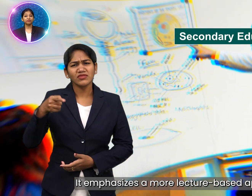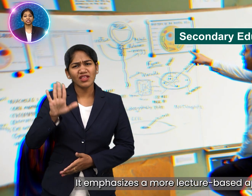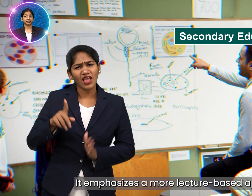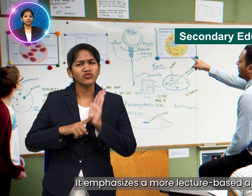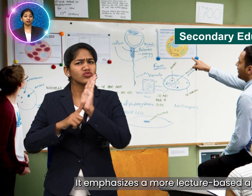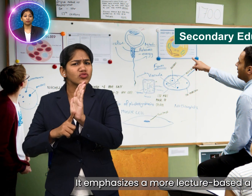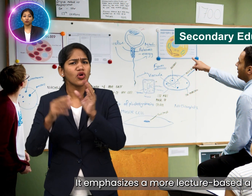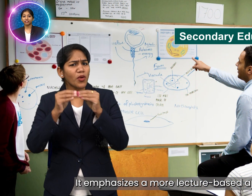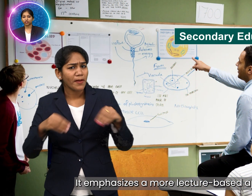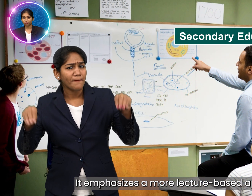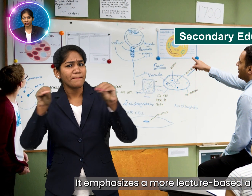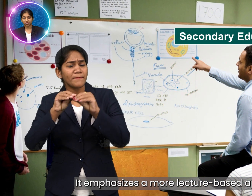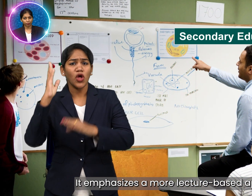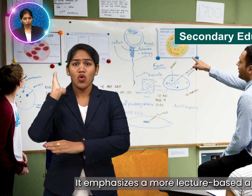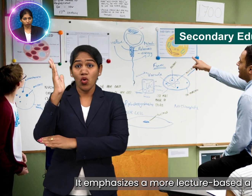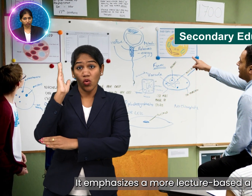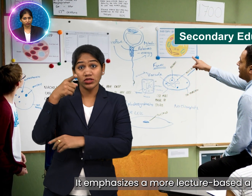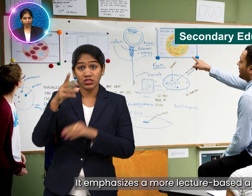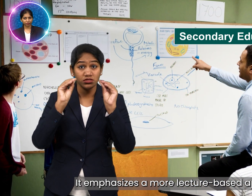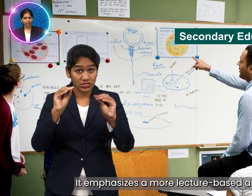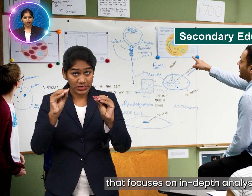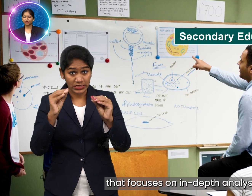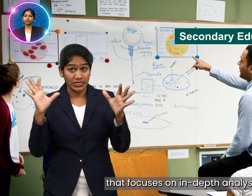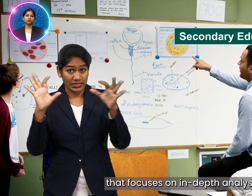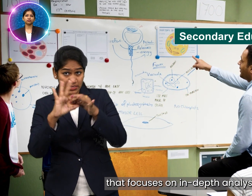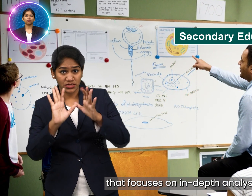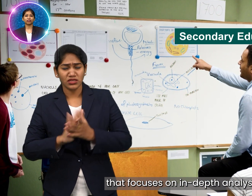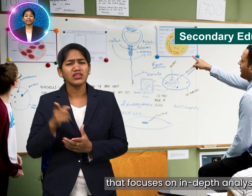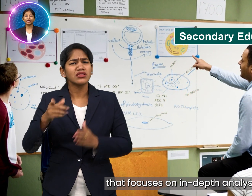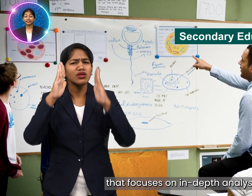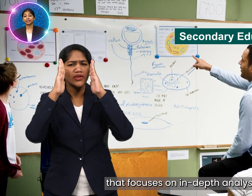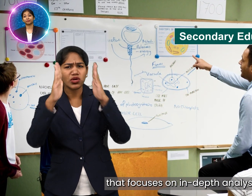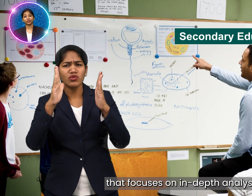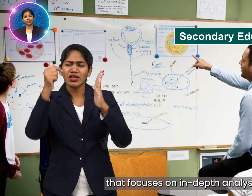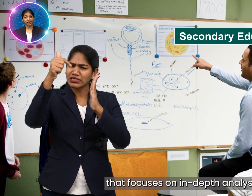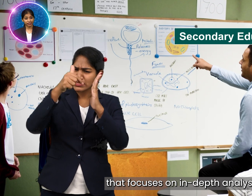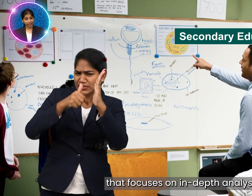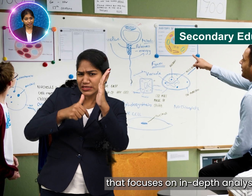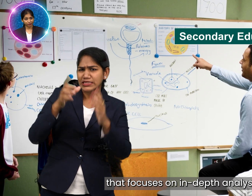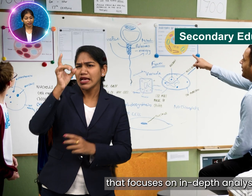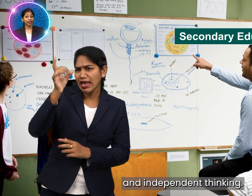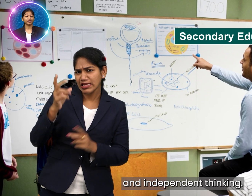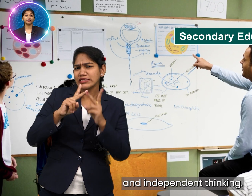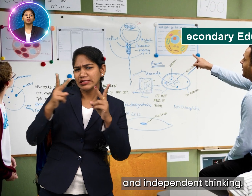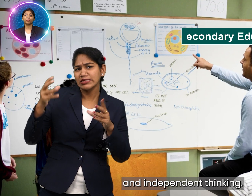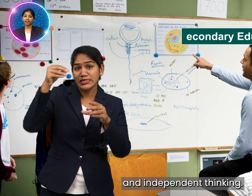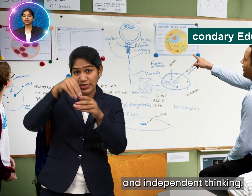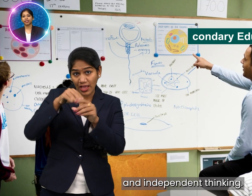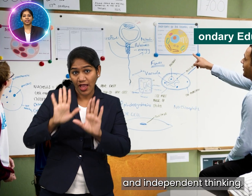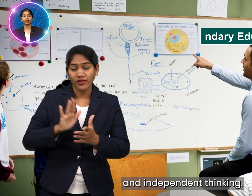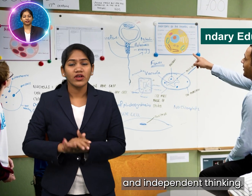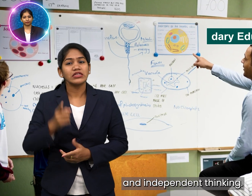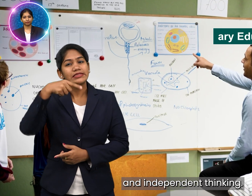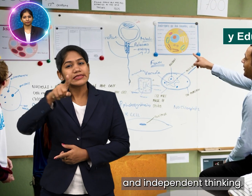It emphasizes a more lecture-based approach that focuses on in-depth analysis and